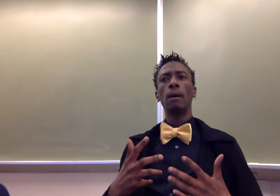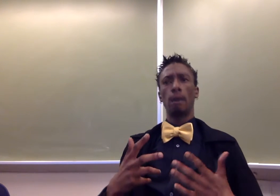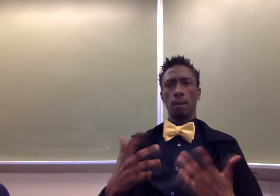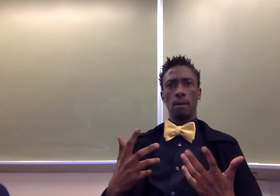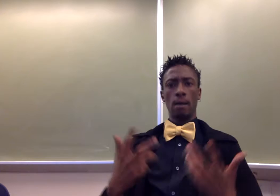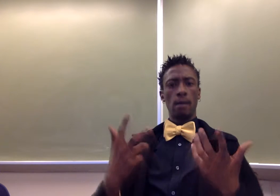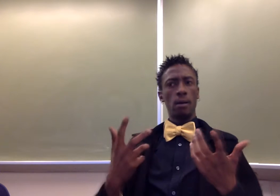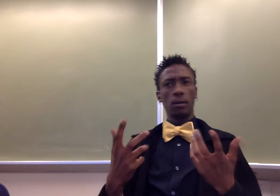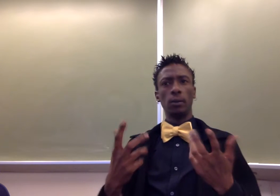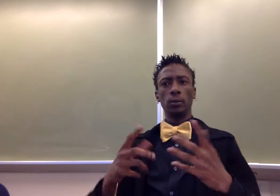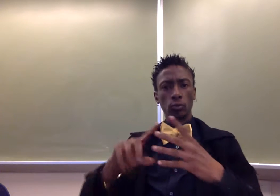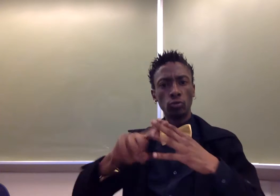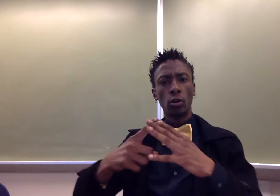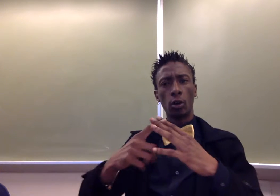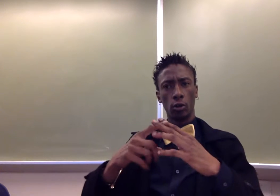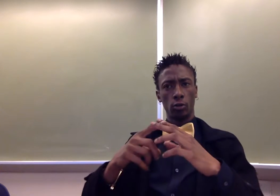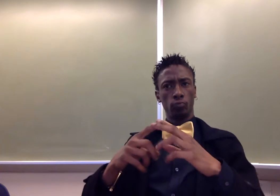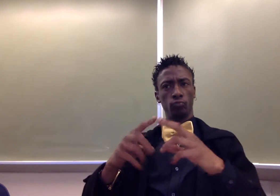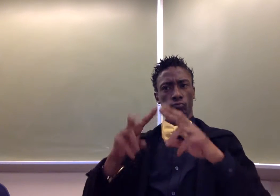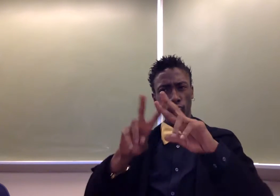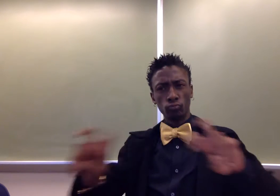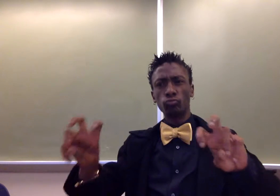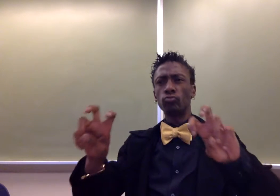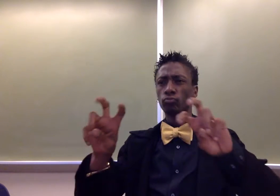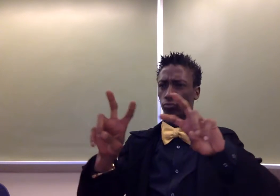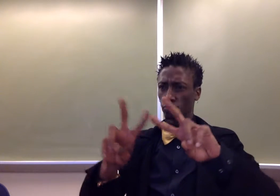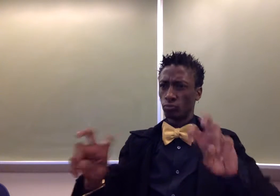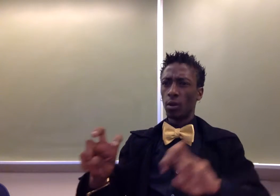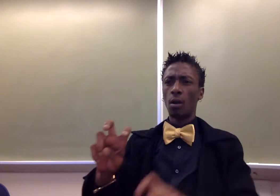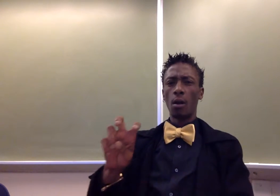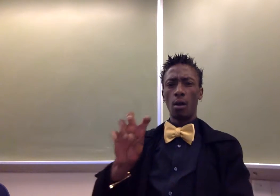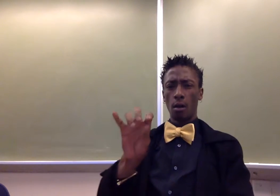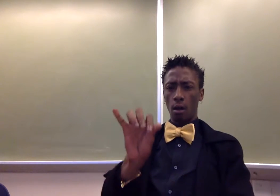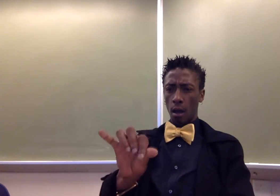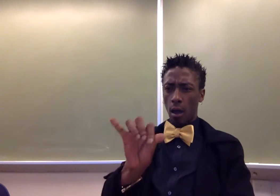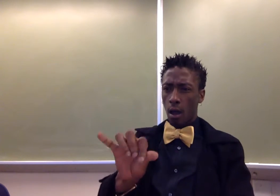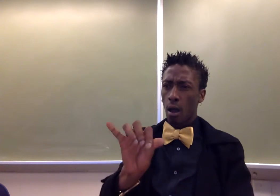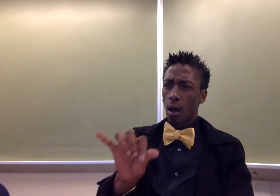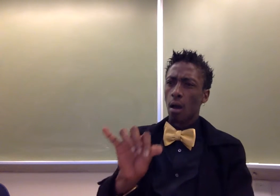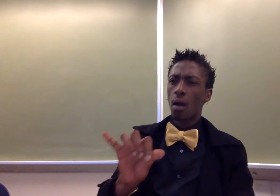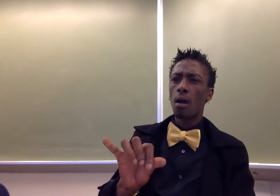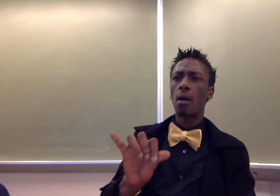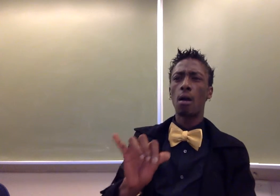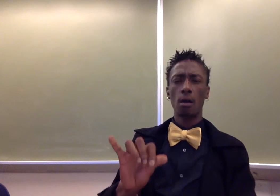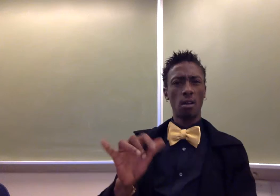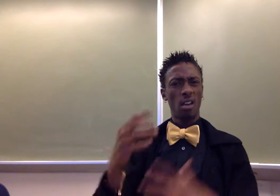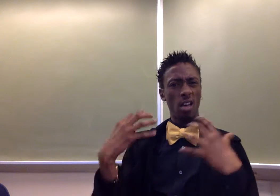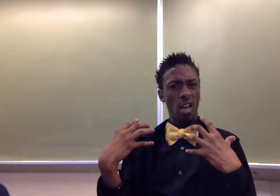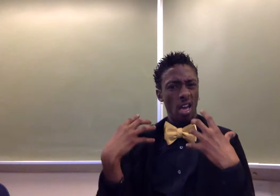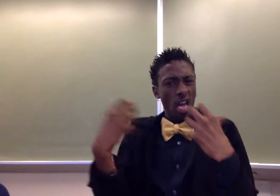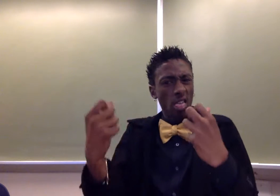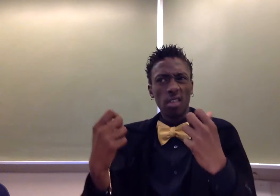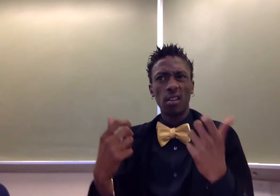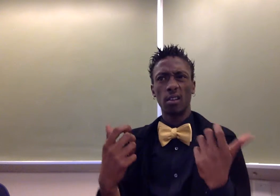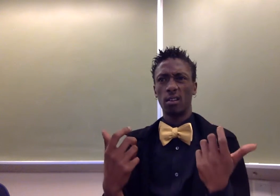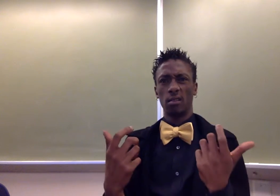healthy thing that is more than just some clear liquid that